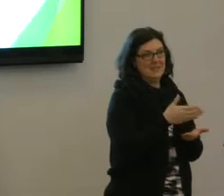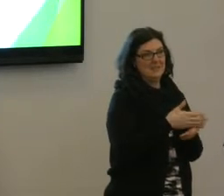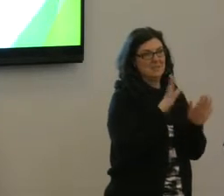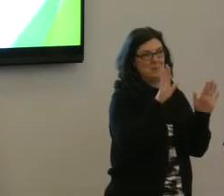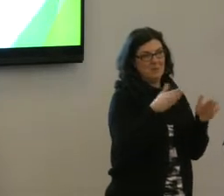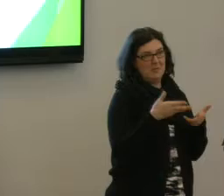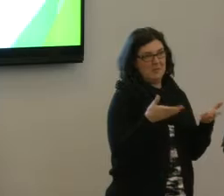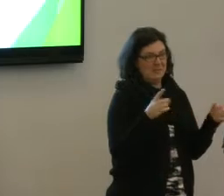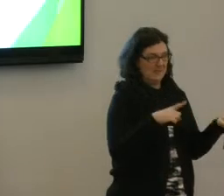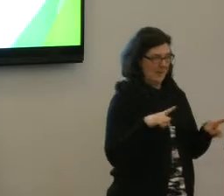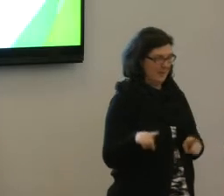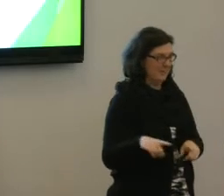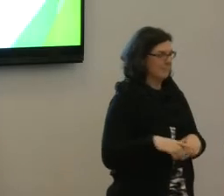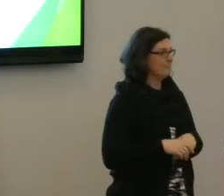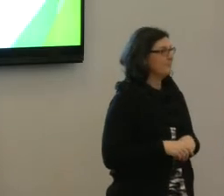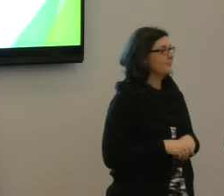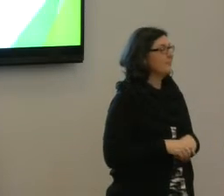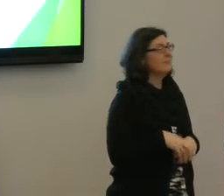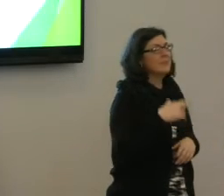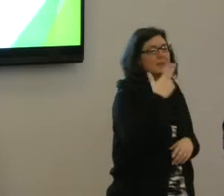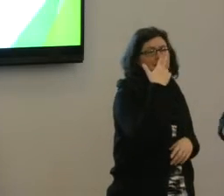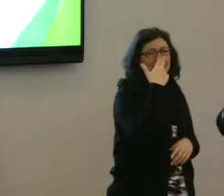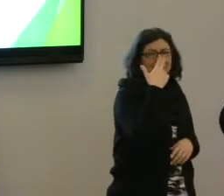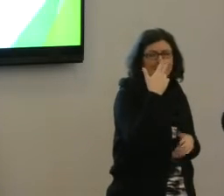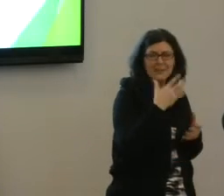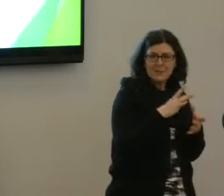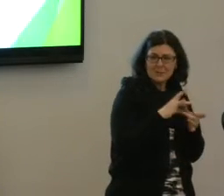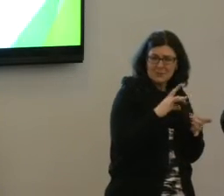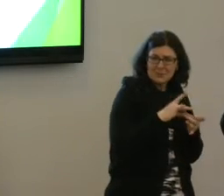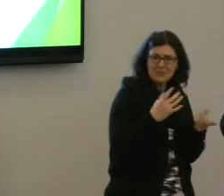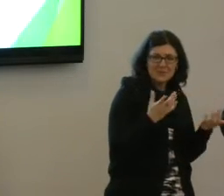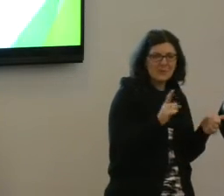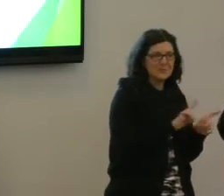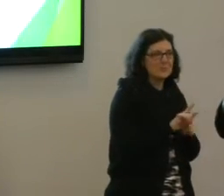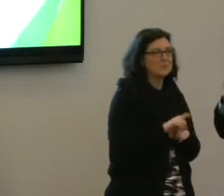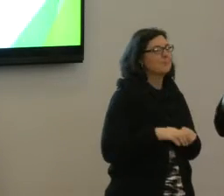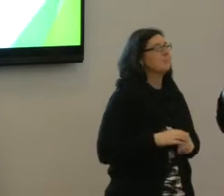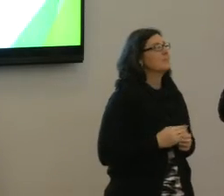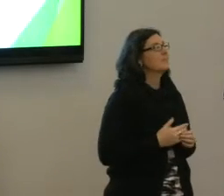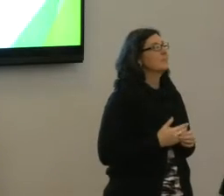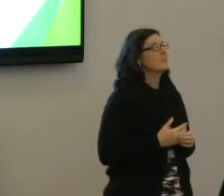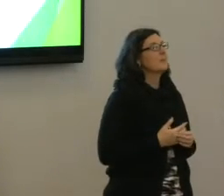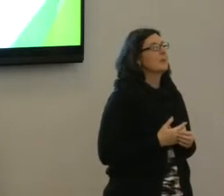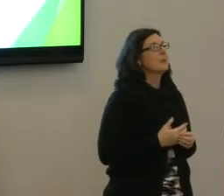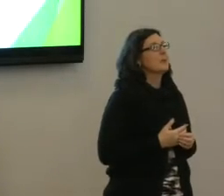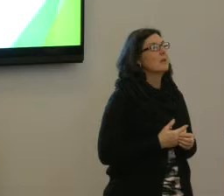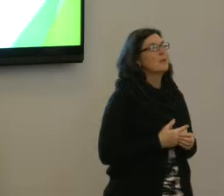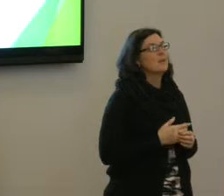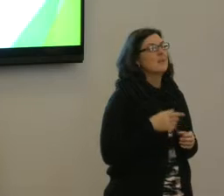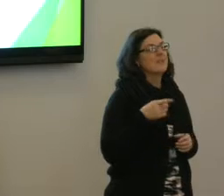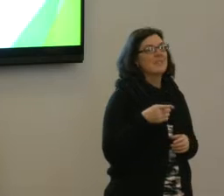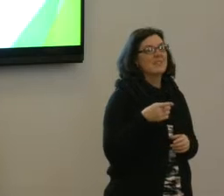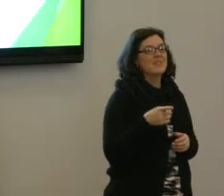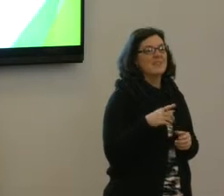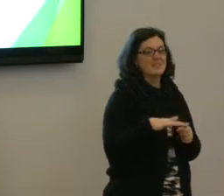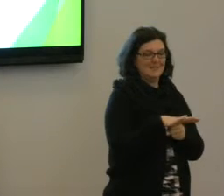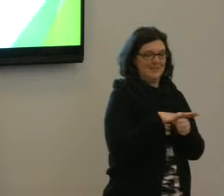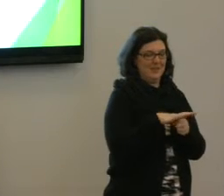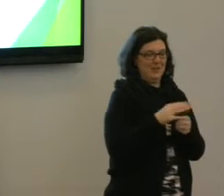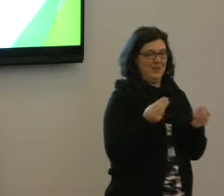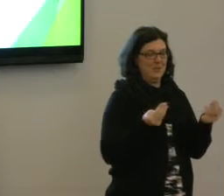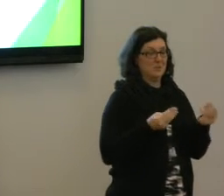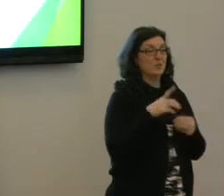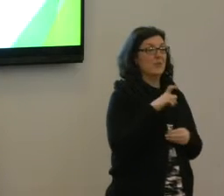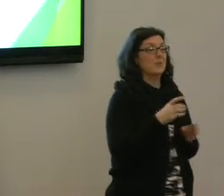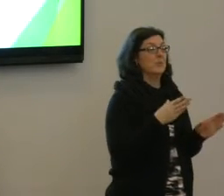things happening in that, and some funny things. One of the wonderful things about this area of ministry is you got to